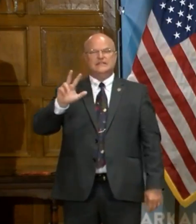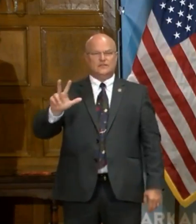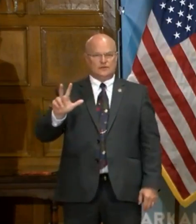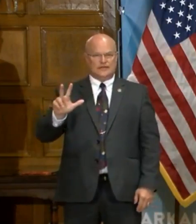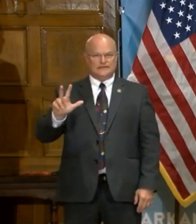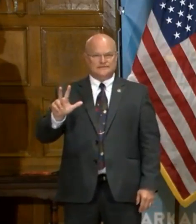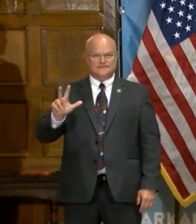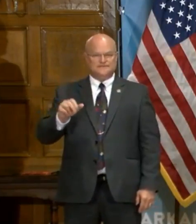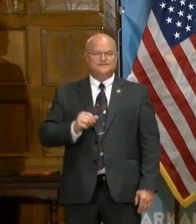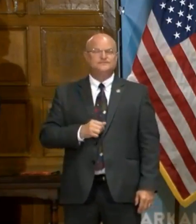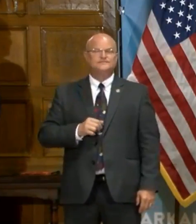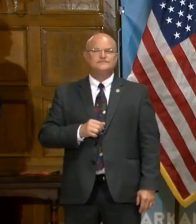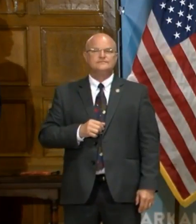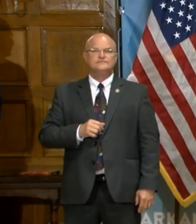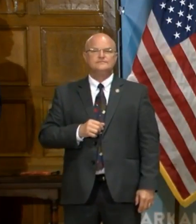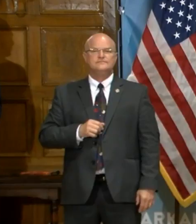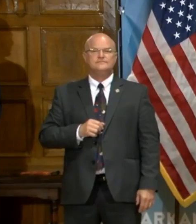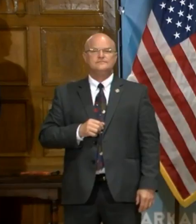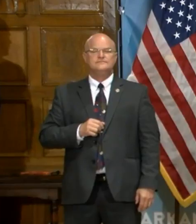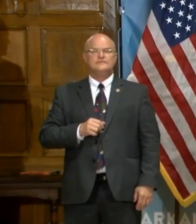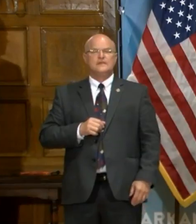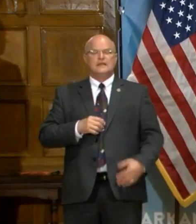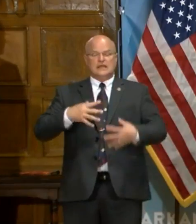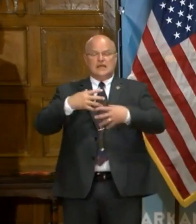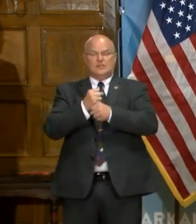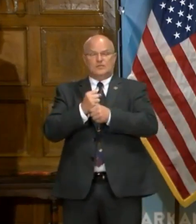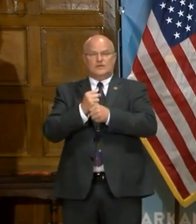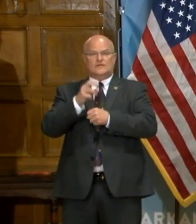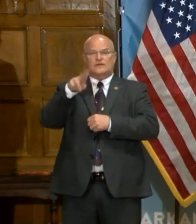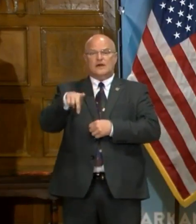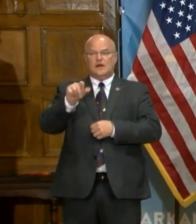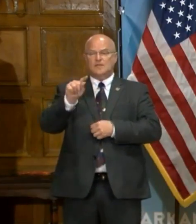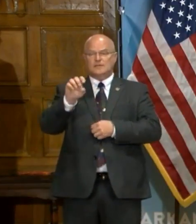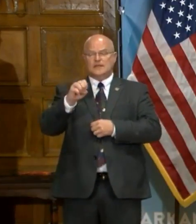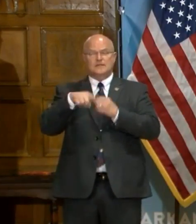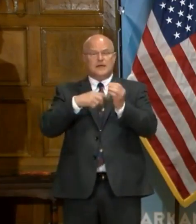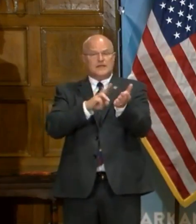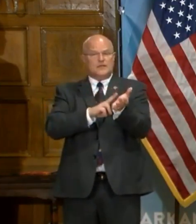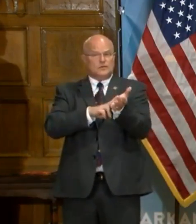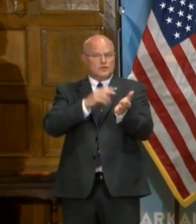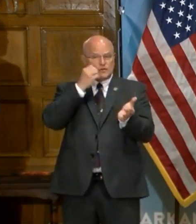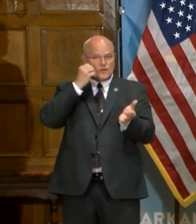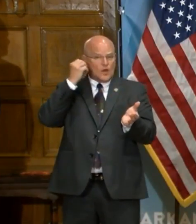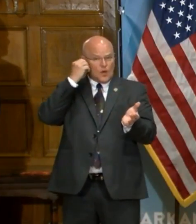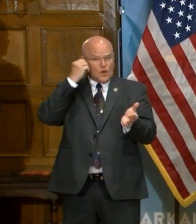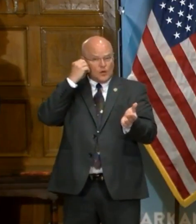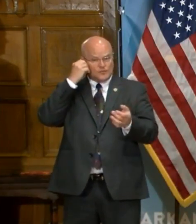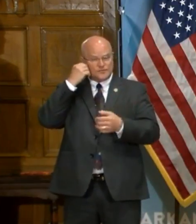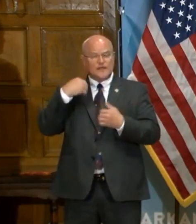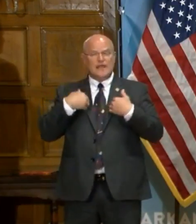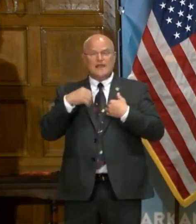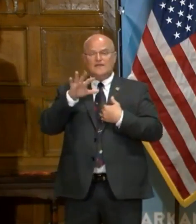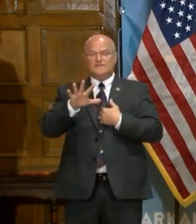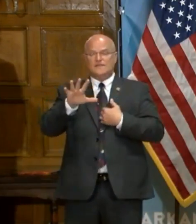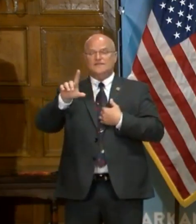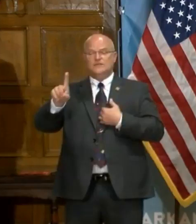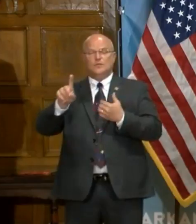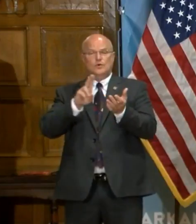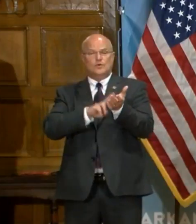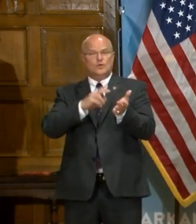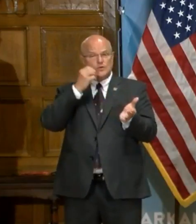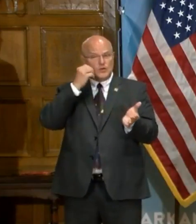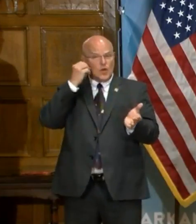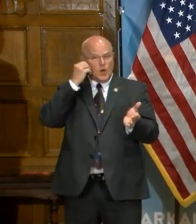63 from yesterday. As a brief update on our nursing homes, we have 51 nursing homes that we are